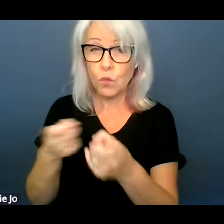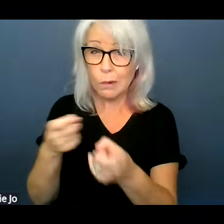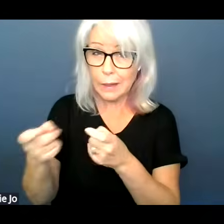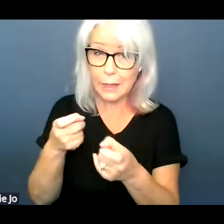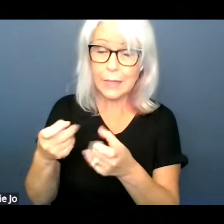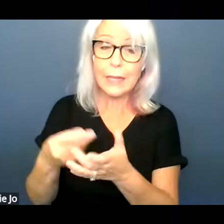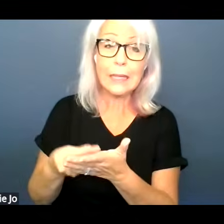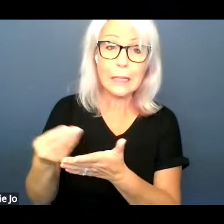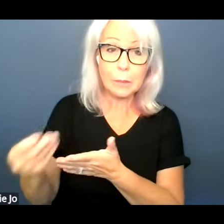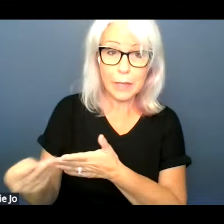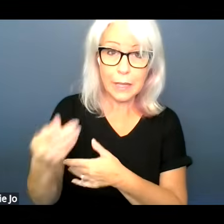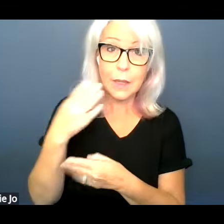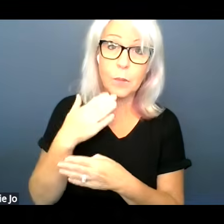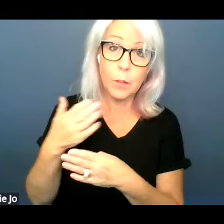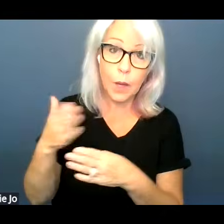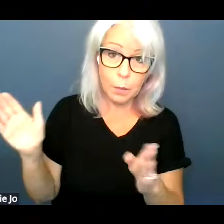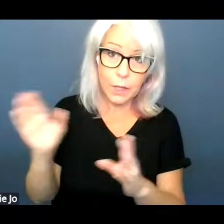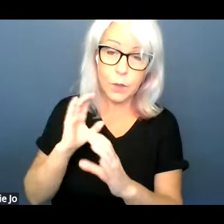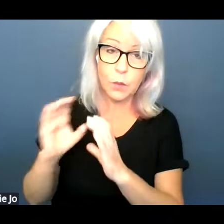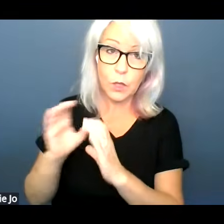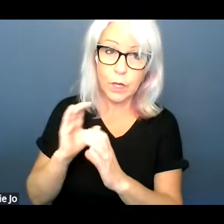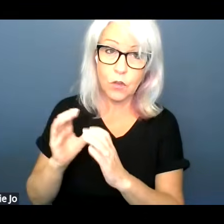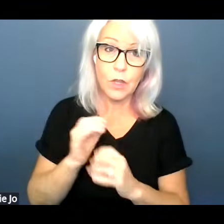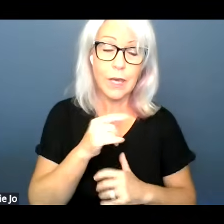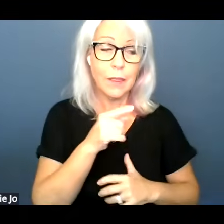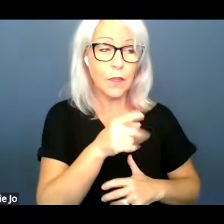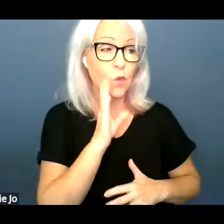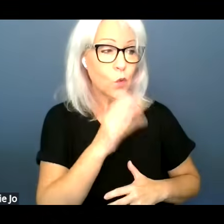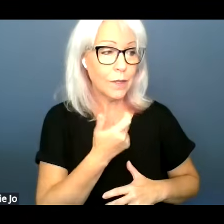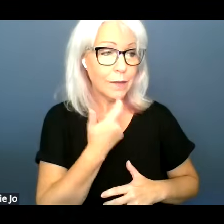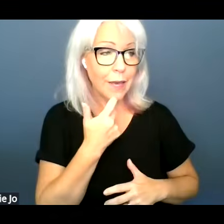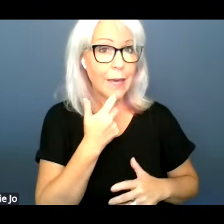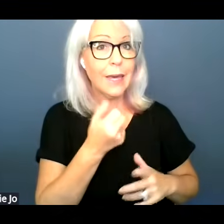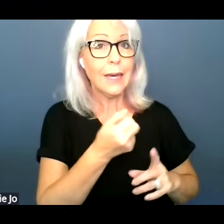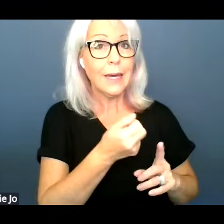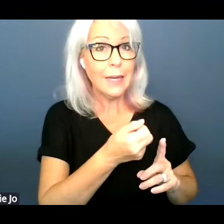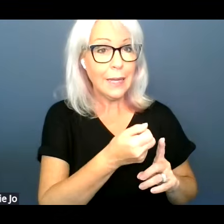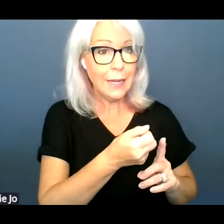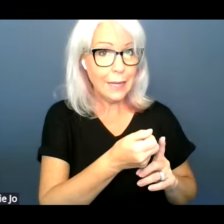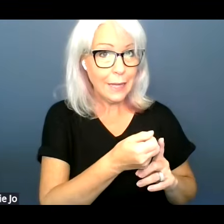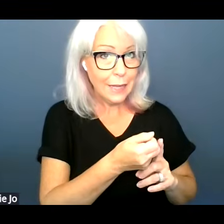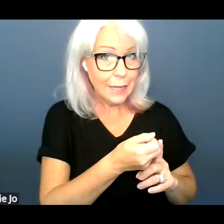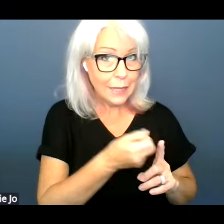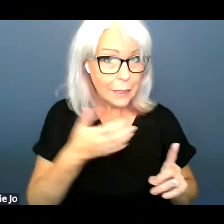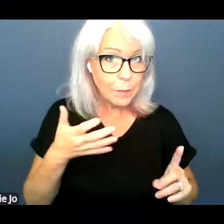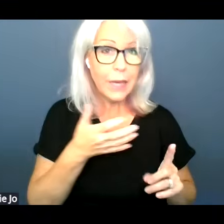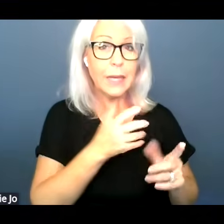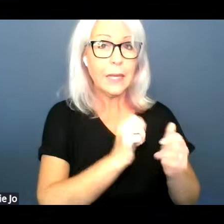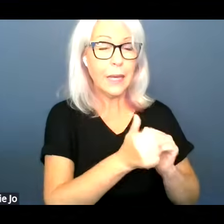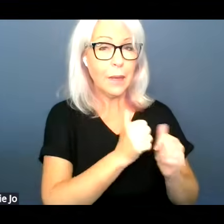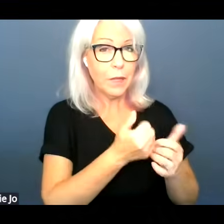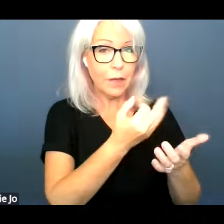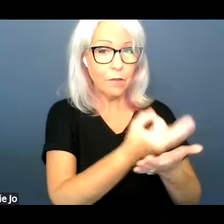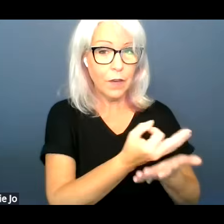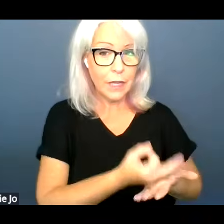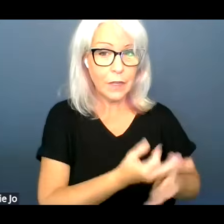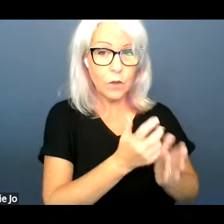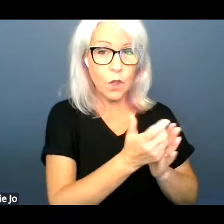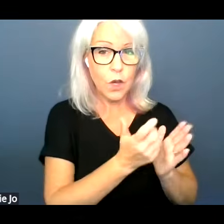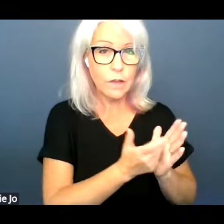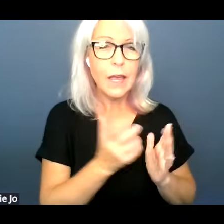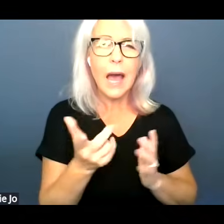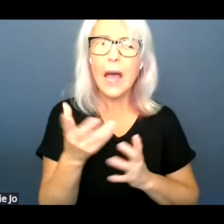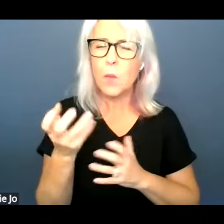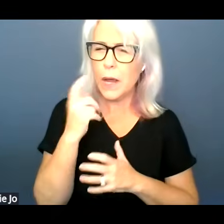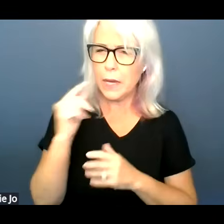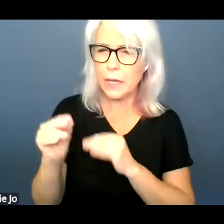say expand campaign finance laws and restrictions that regulate spending. on to add political clarification here too,